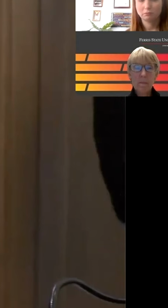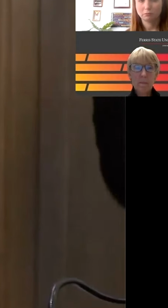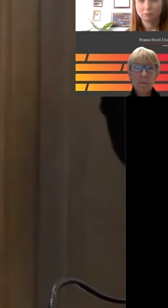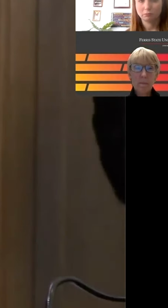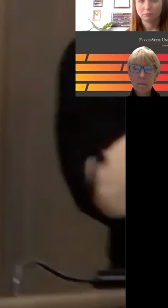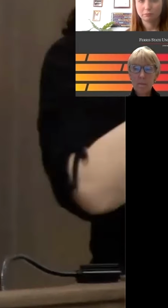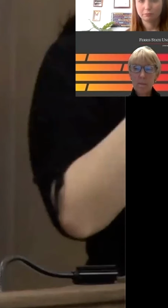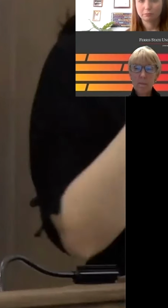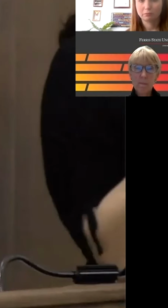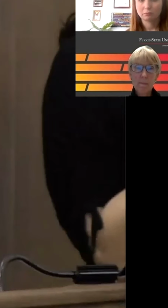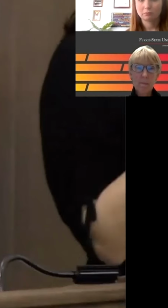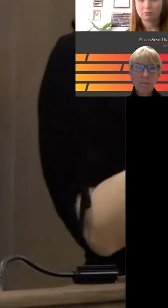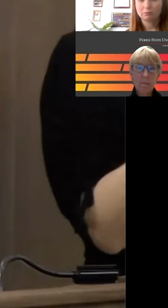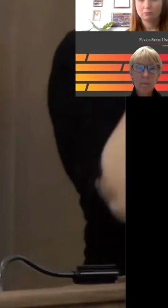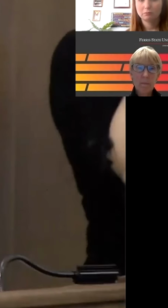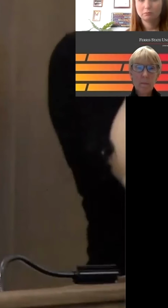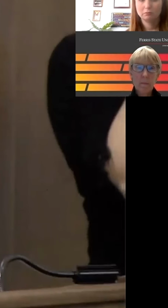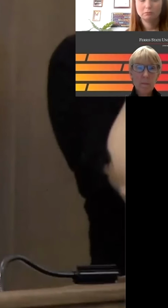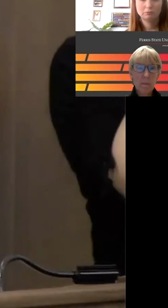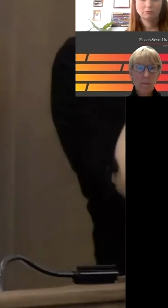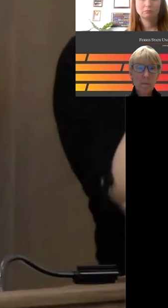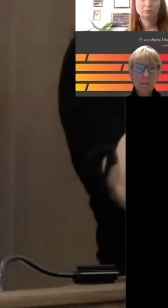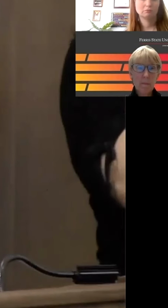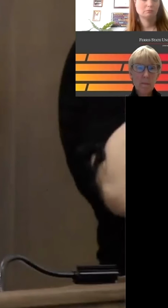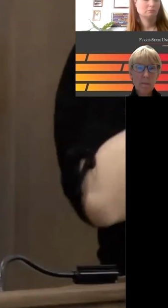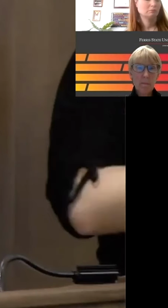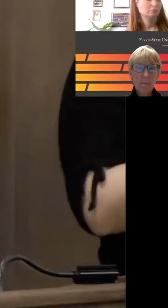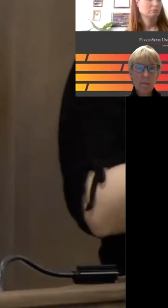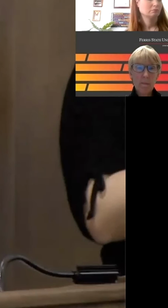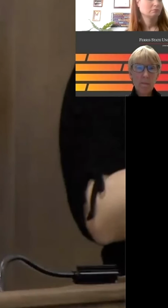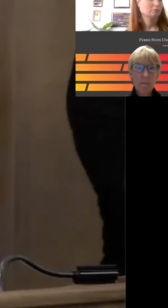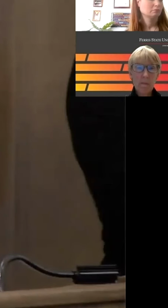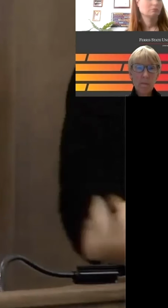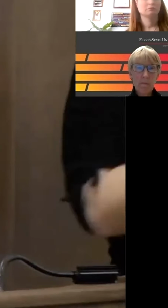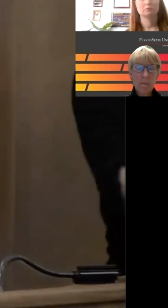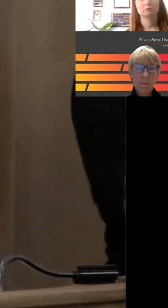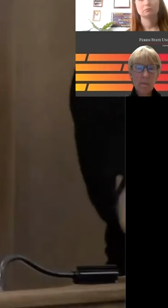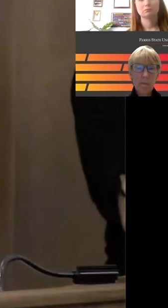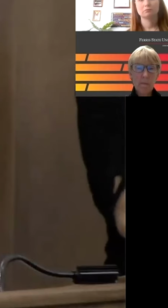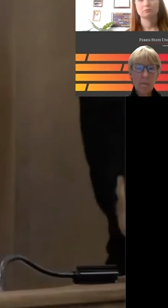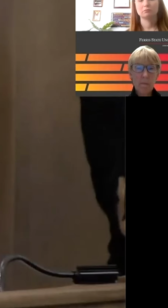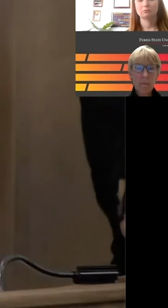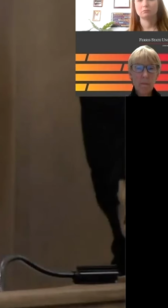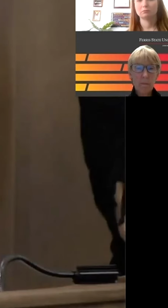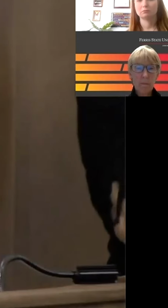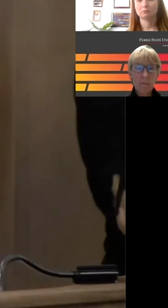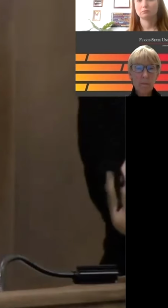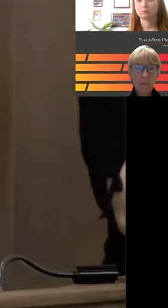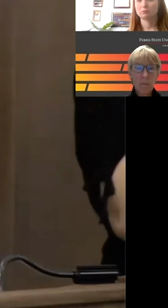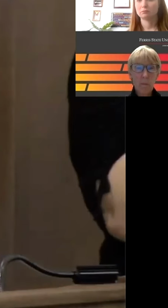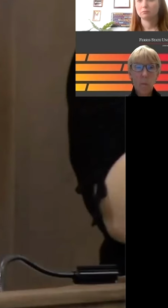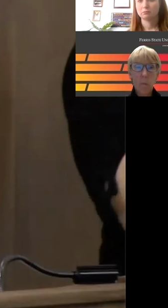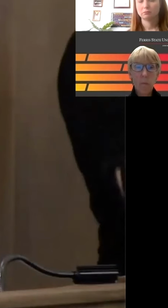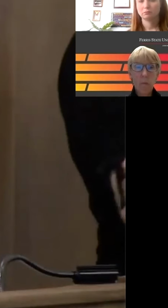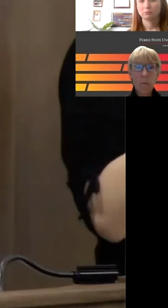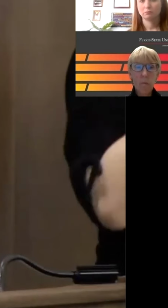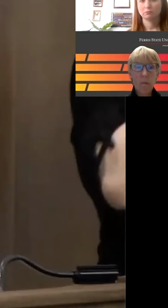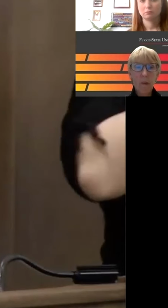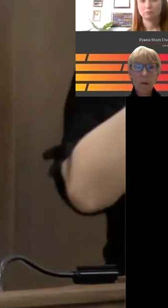all fair-complected, were born within this era about 25 miles east of here in Remus,